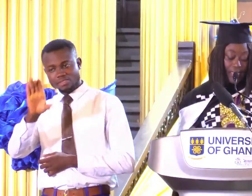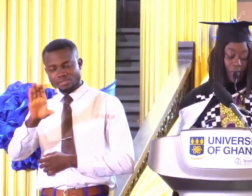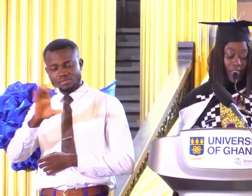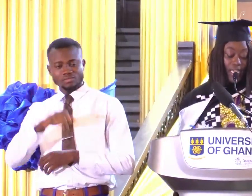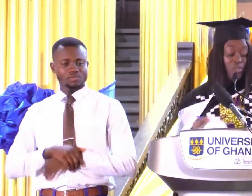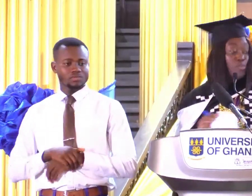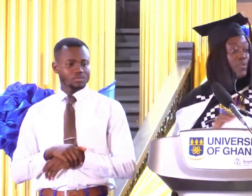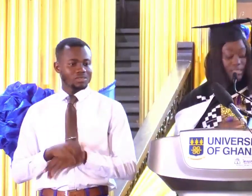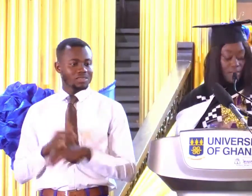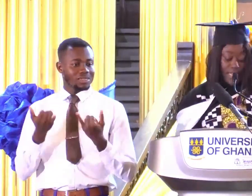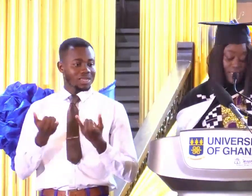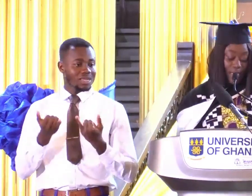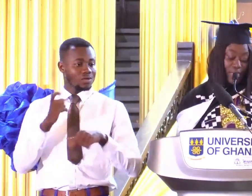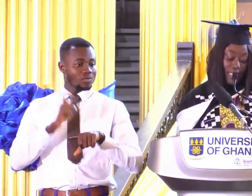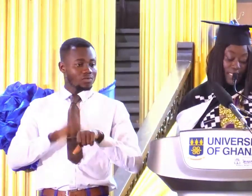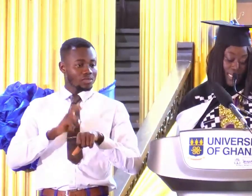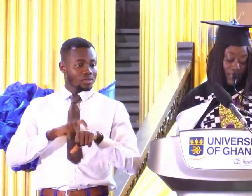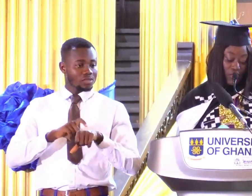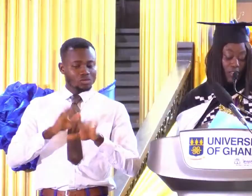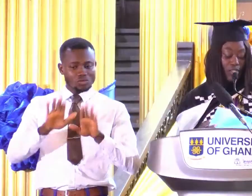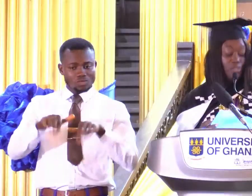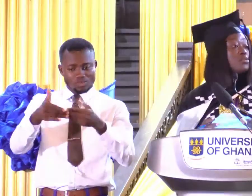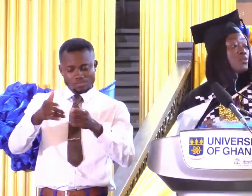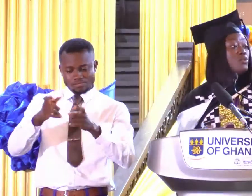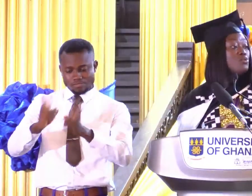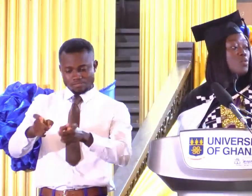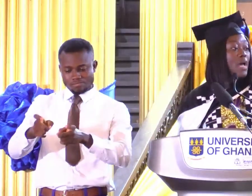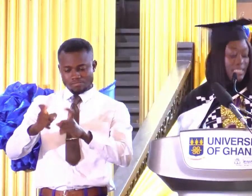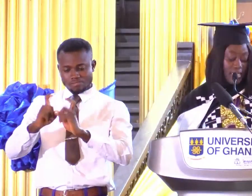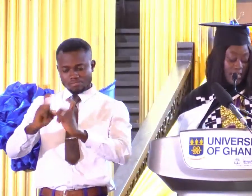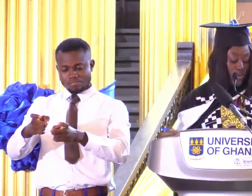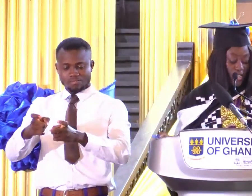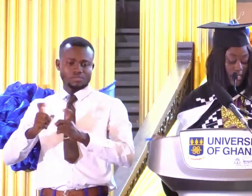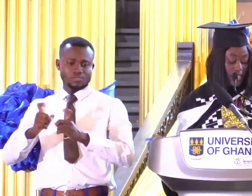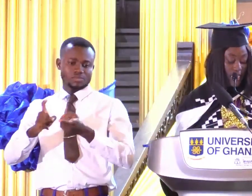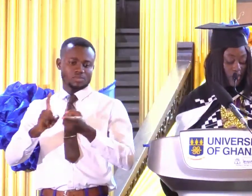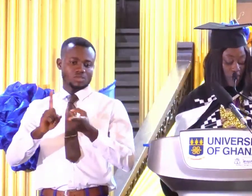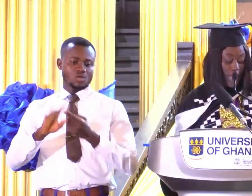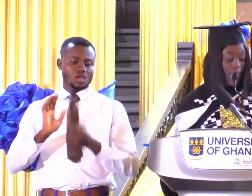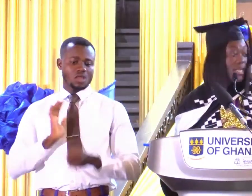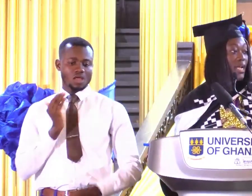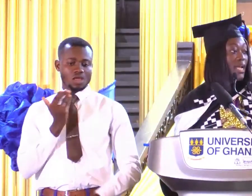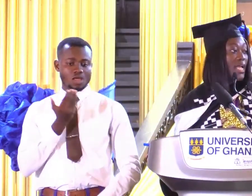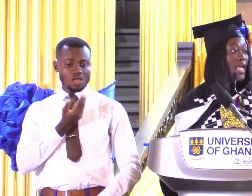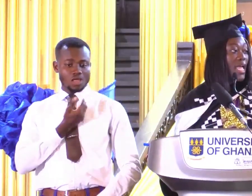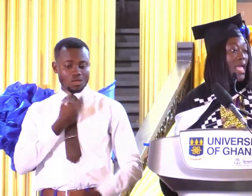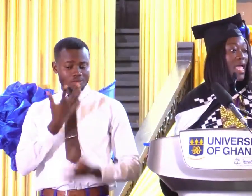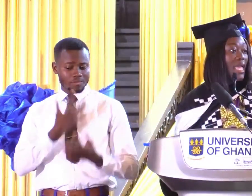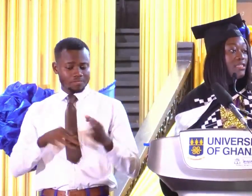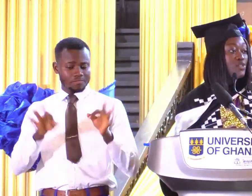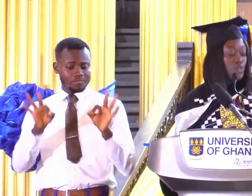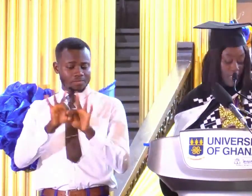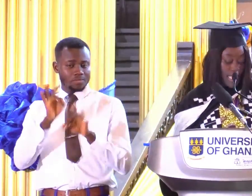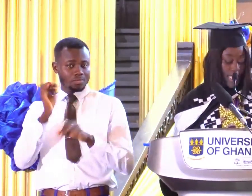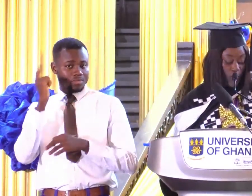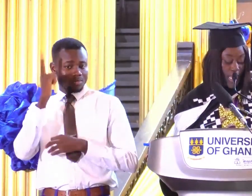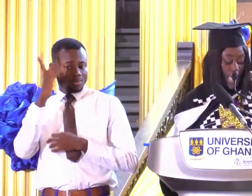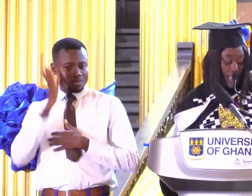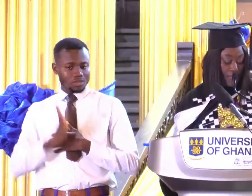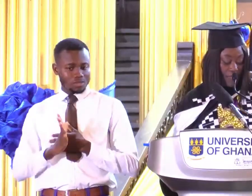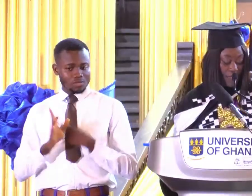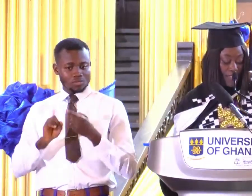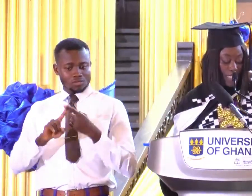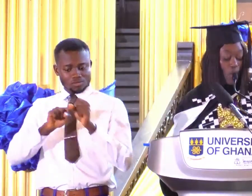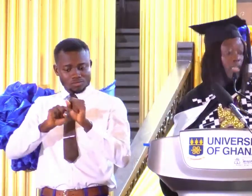It's now time to make some presentations to our distinguished lecturer. And to start, we